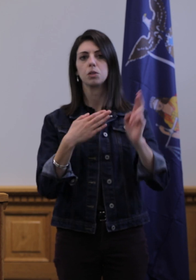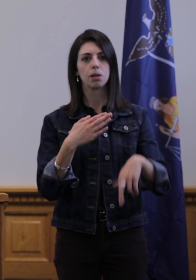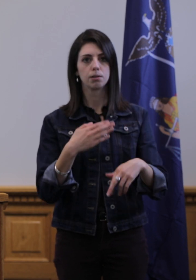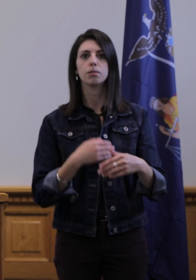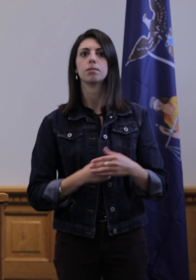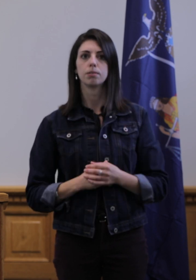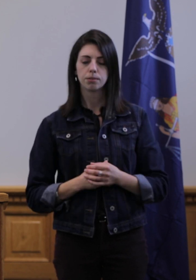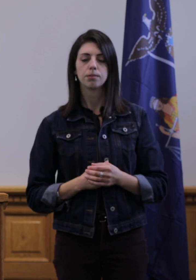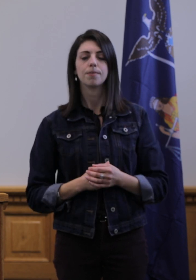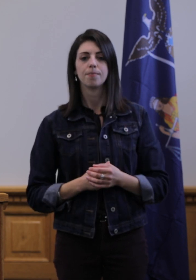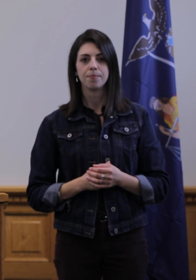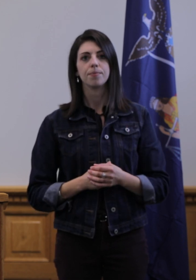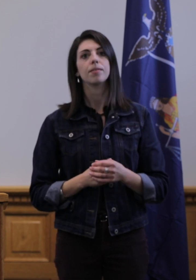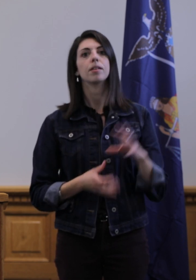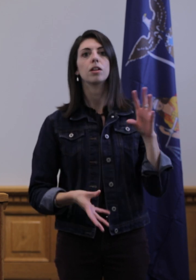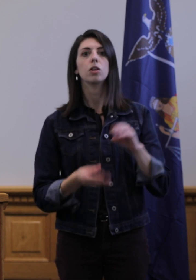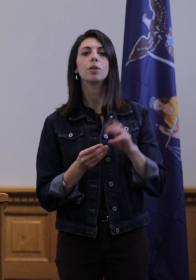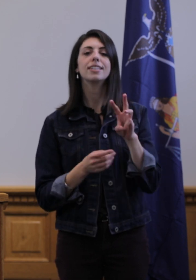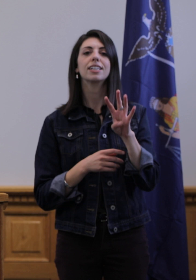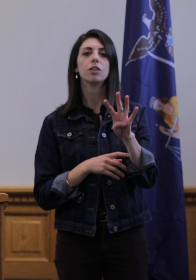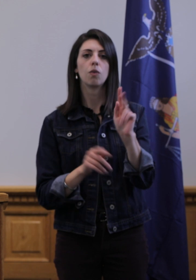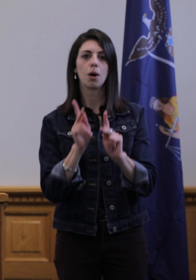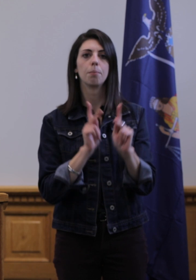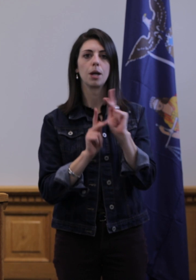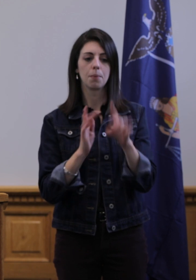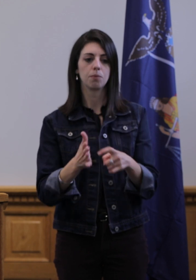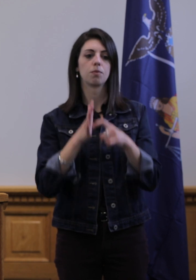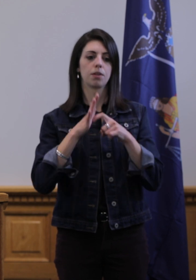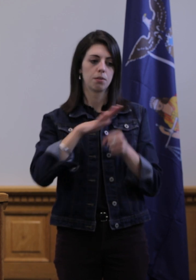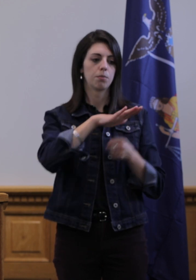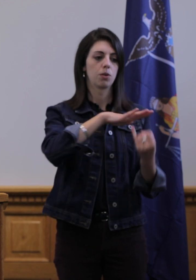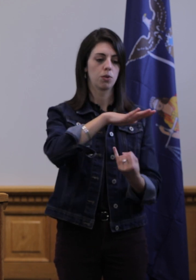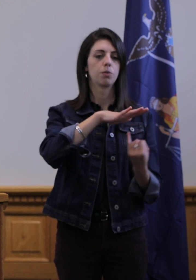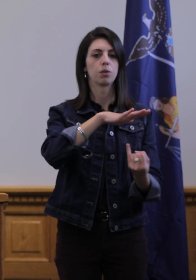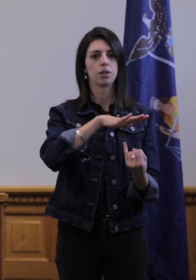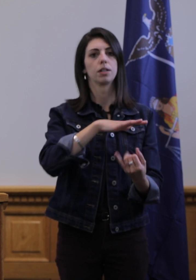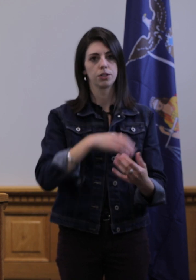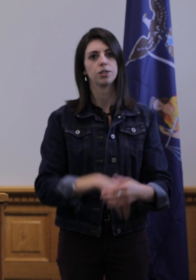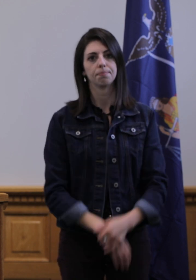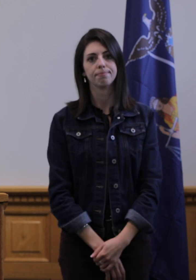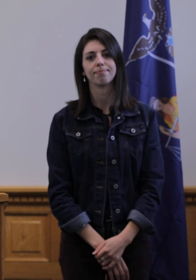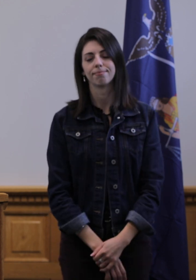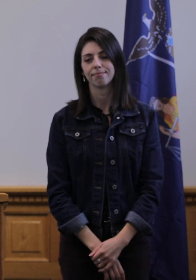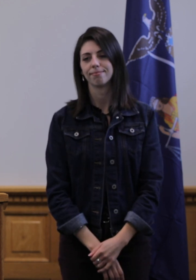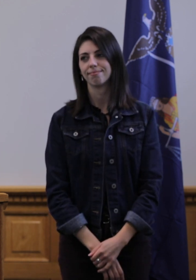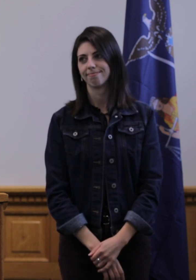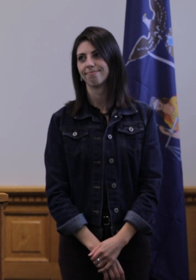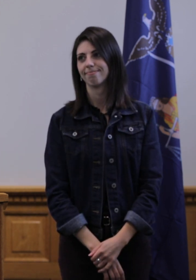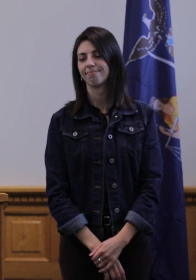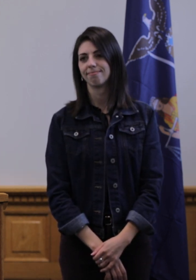back, and we have 64 residents in mandatory quarantine or isolation.